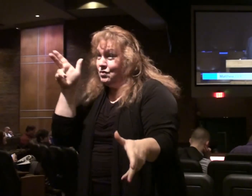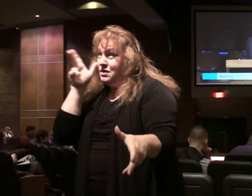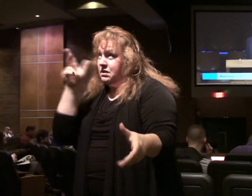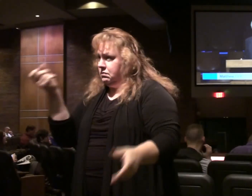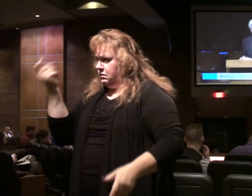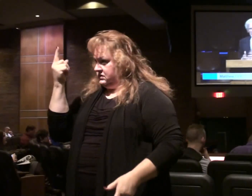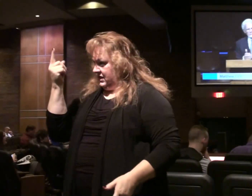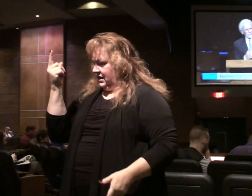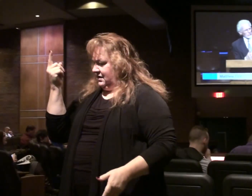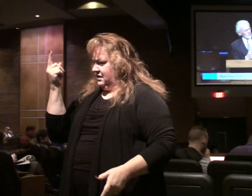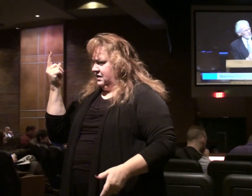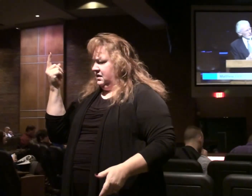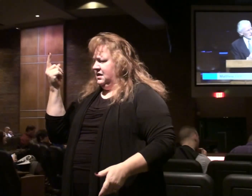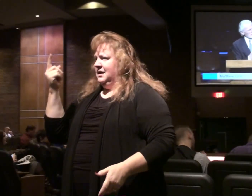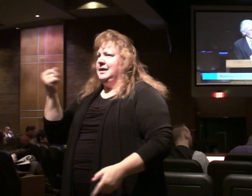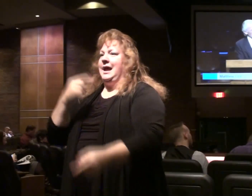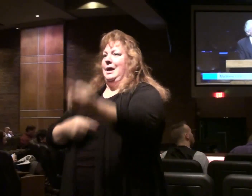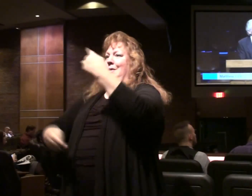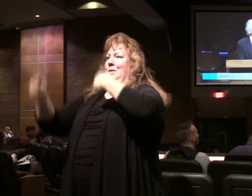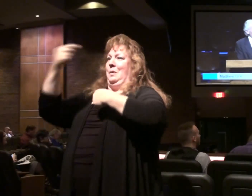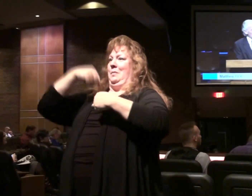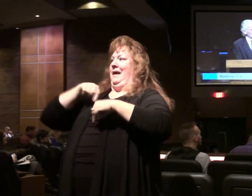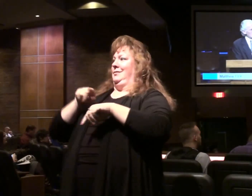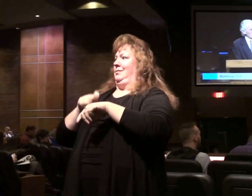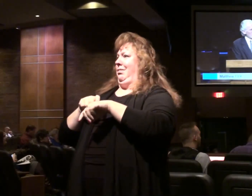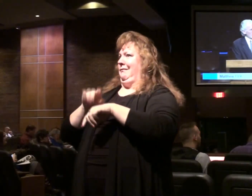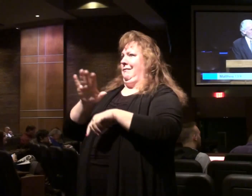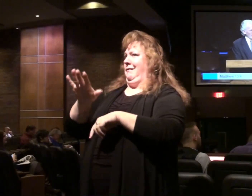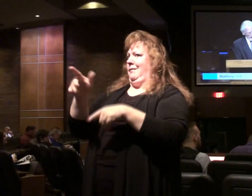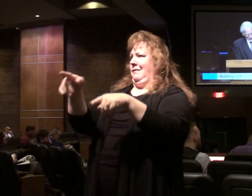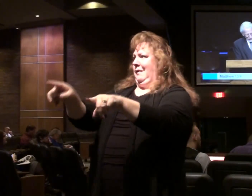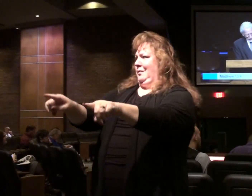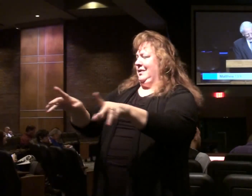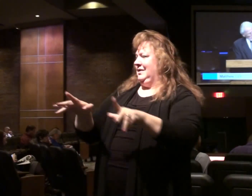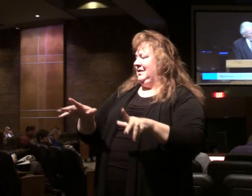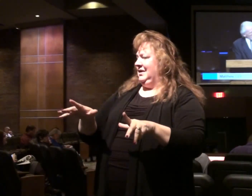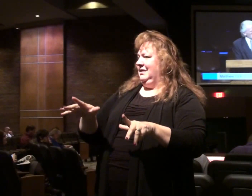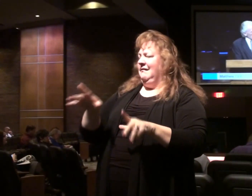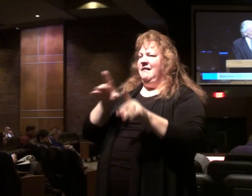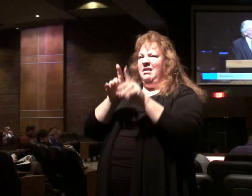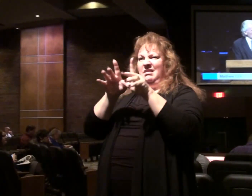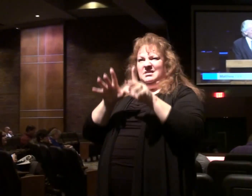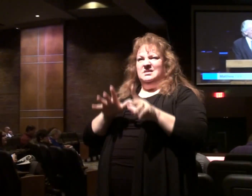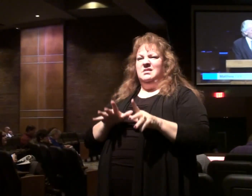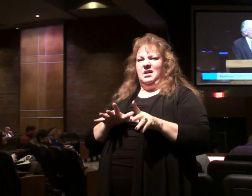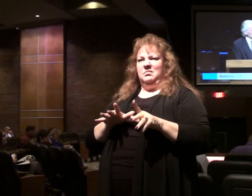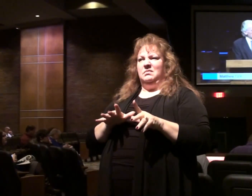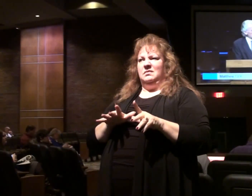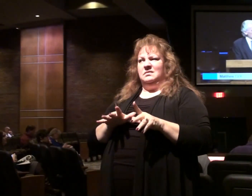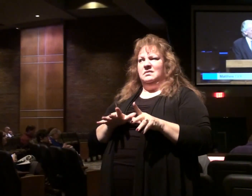Now, if you stop and think and put yourself in the context of that crowd, and even the disciples